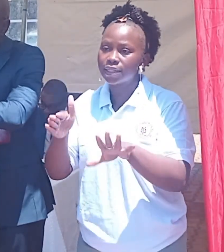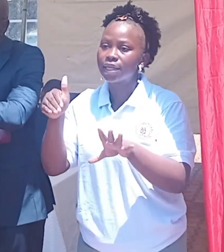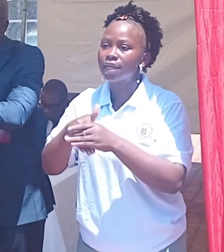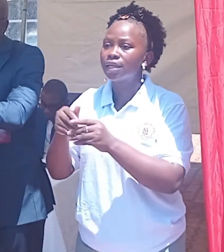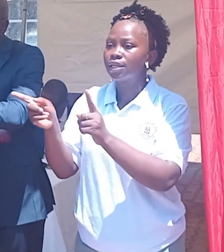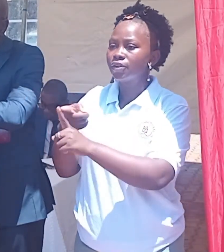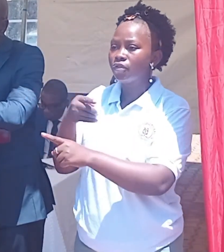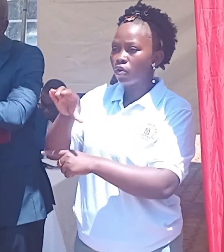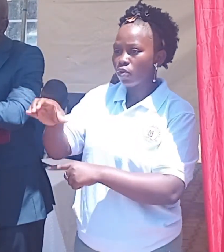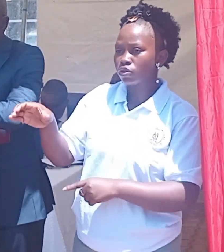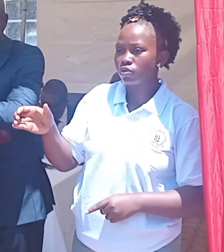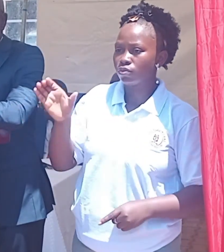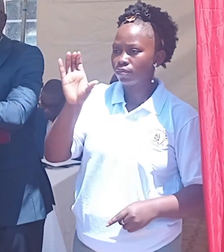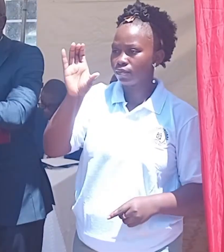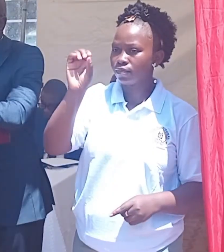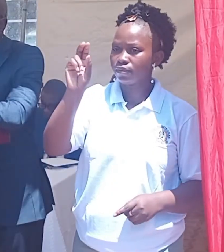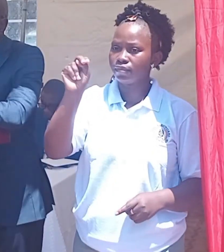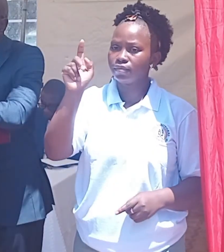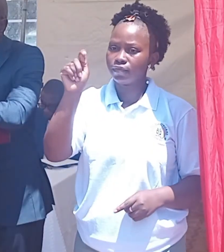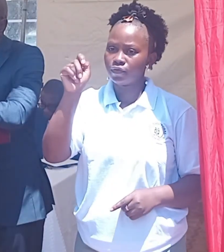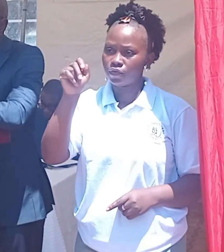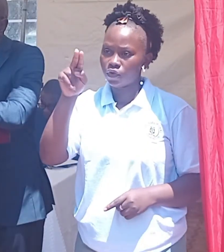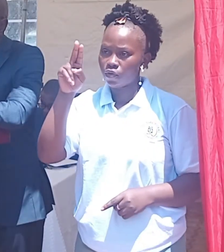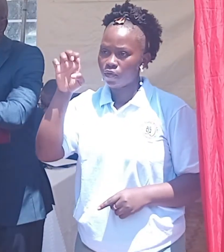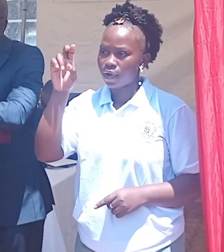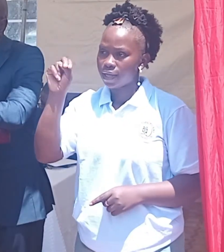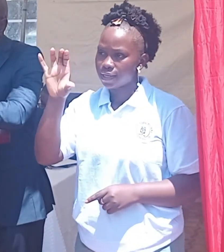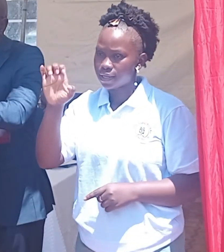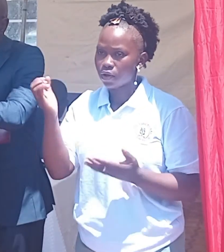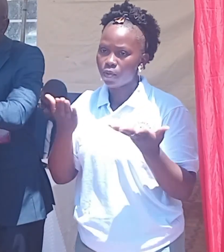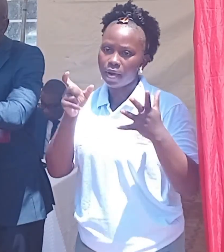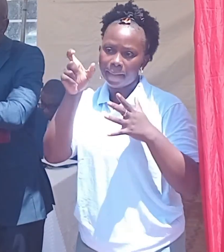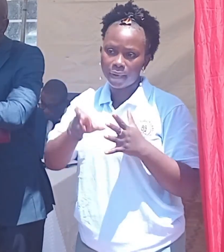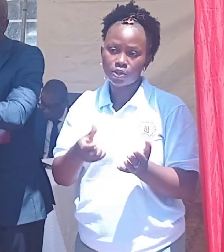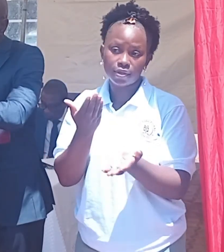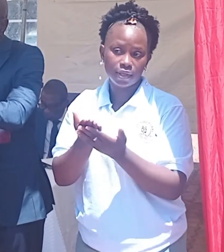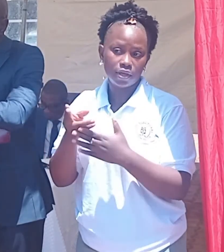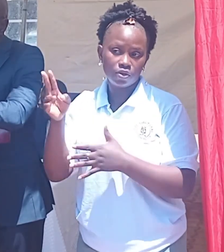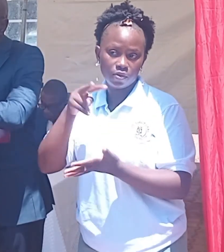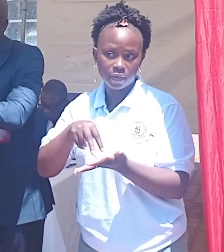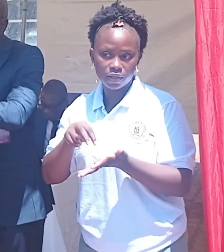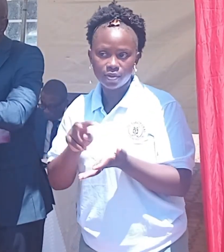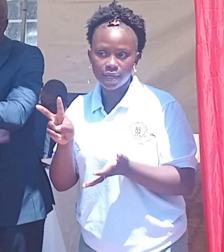constituency where the person seeking nomination as a candidate,